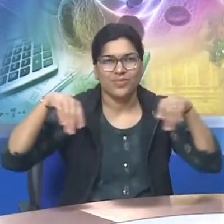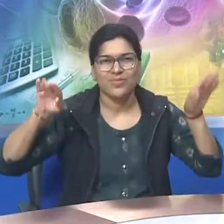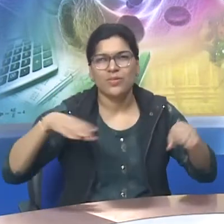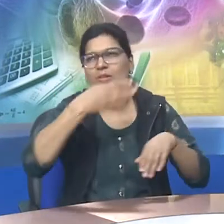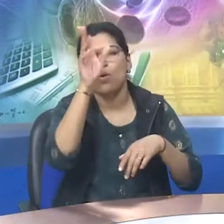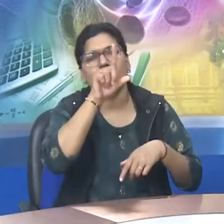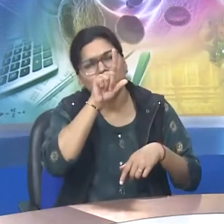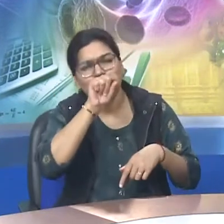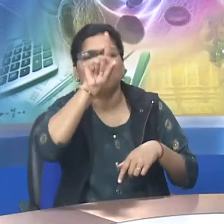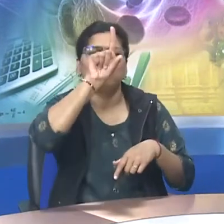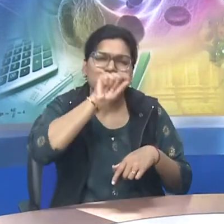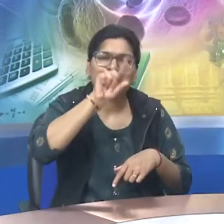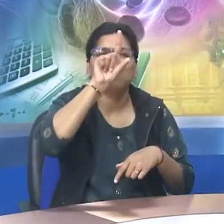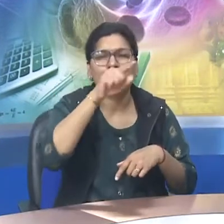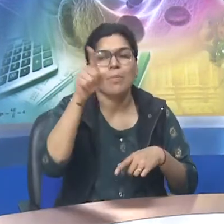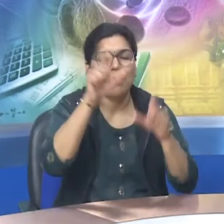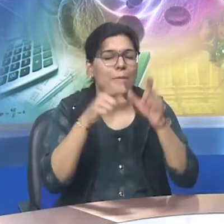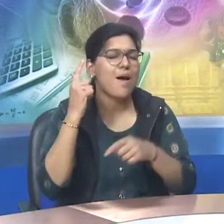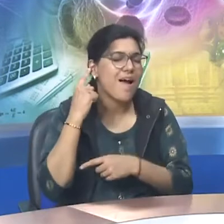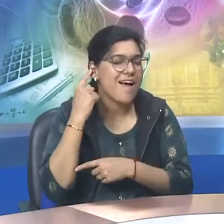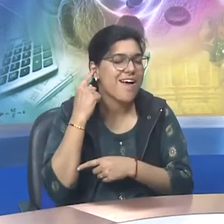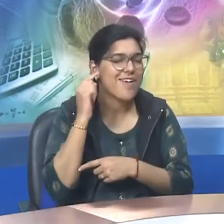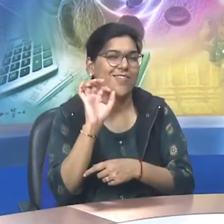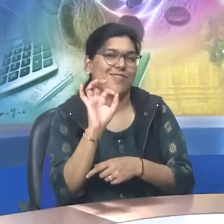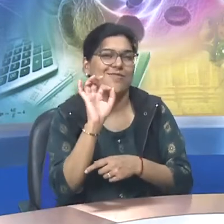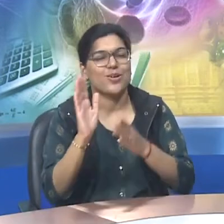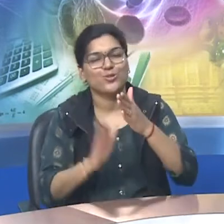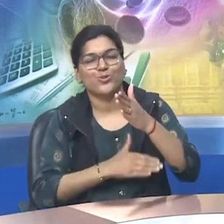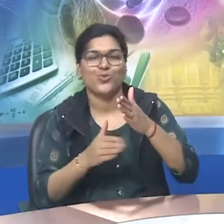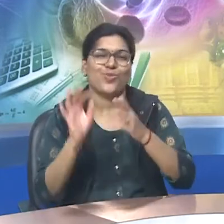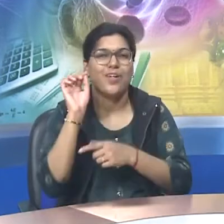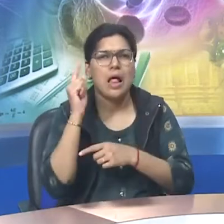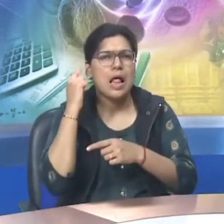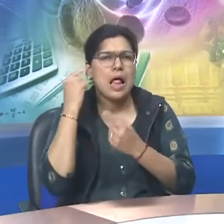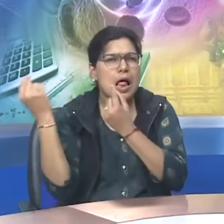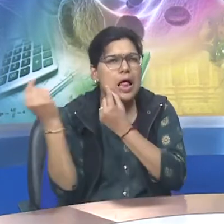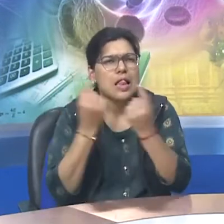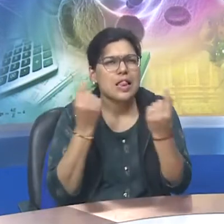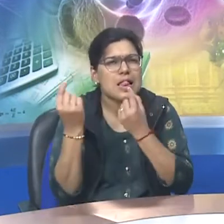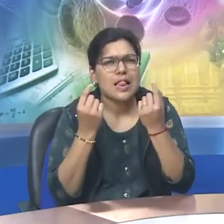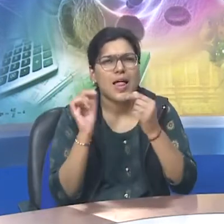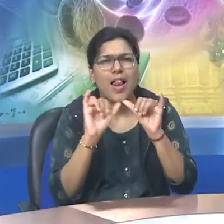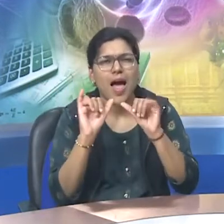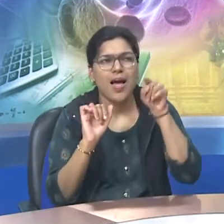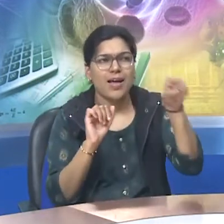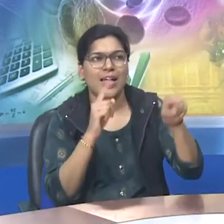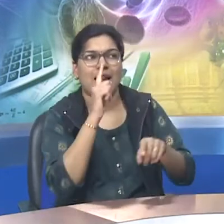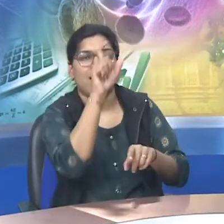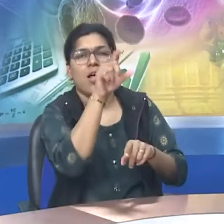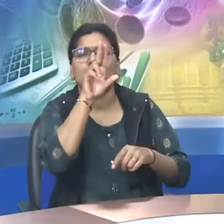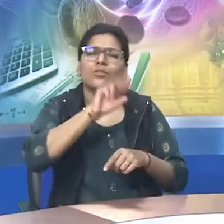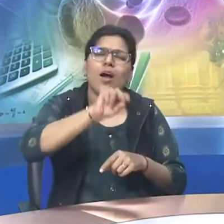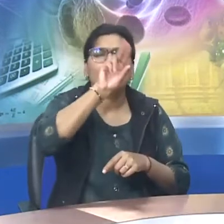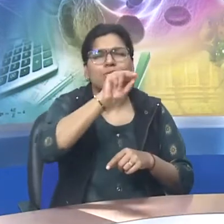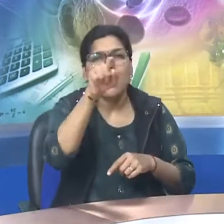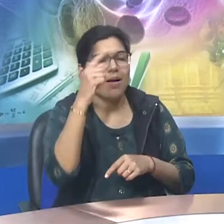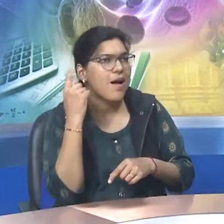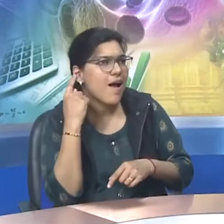she just sings like a bird. So she is comparing the sing and